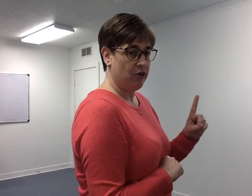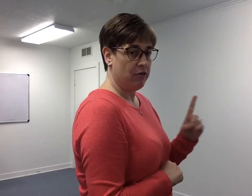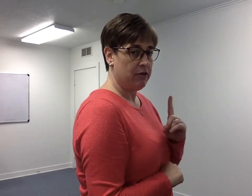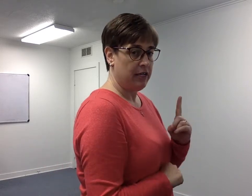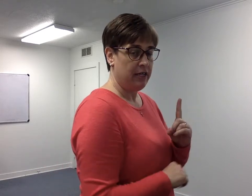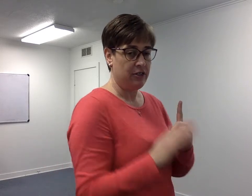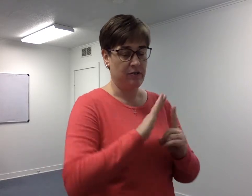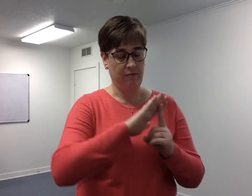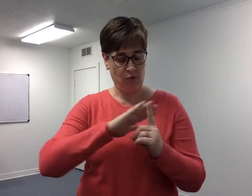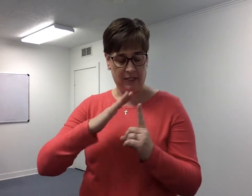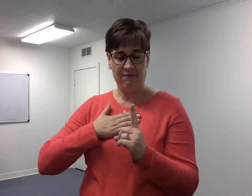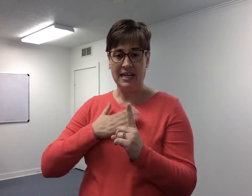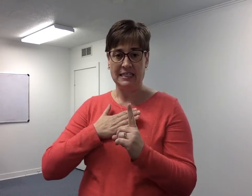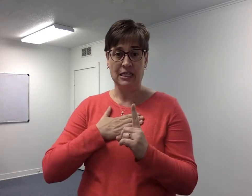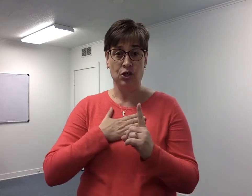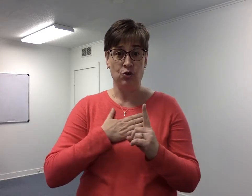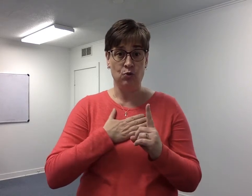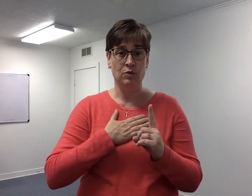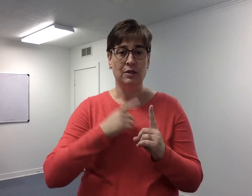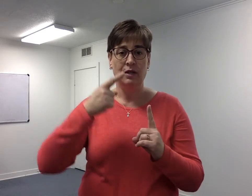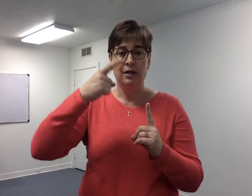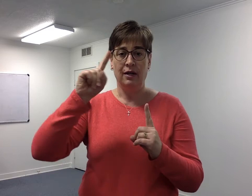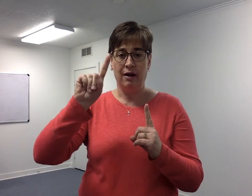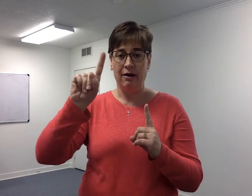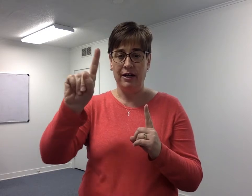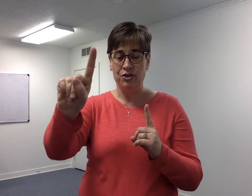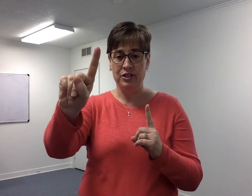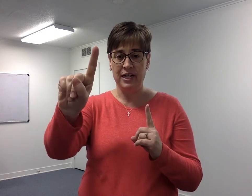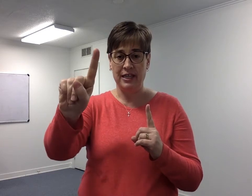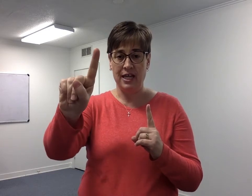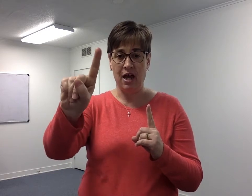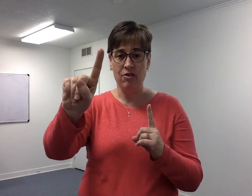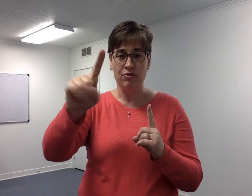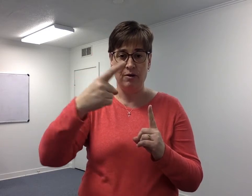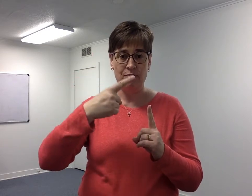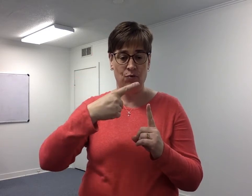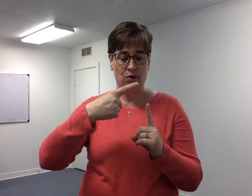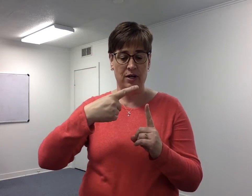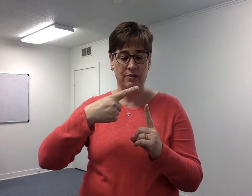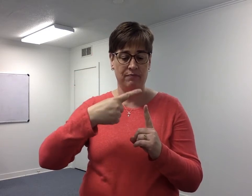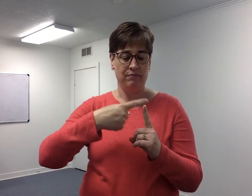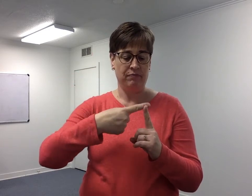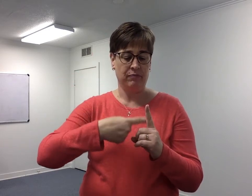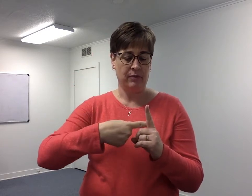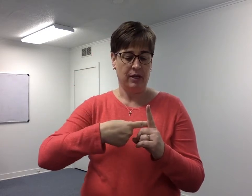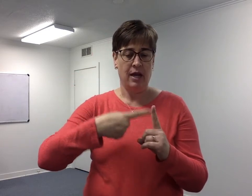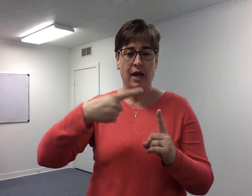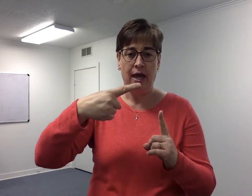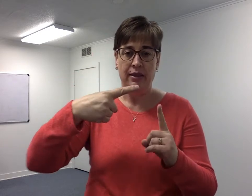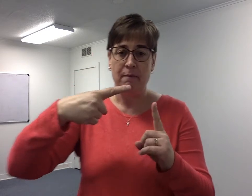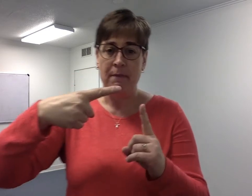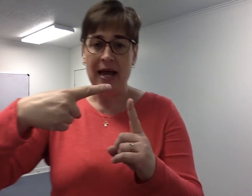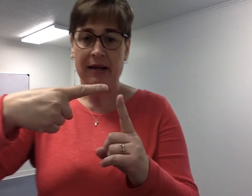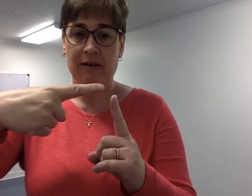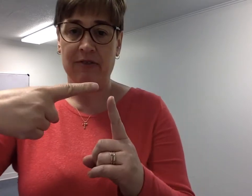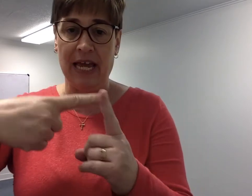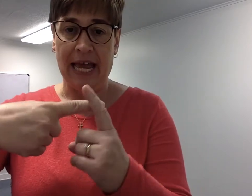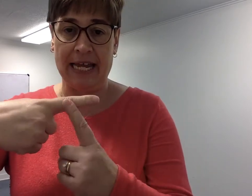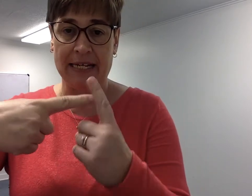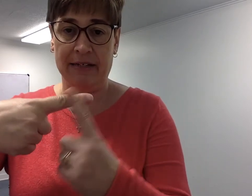finger is what's facing you. All right, and you're going to take the other number 1, and the back of the hand,